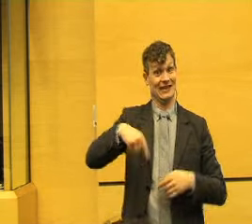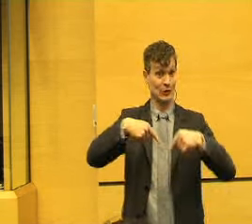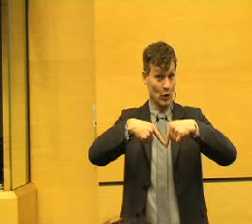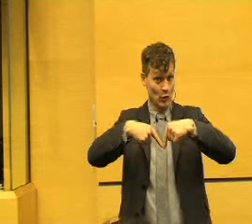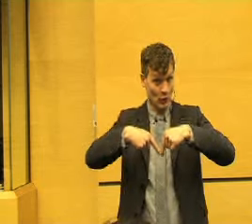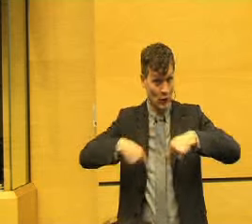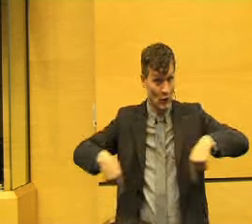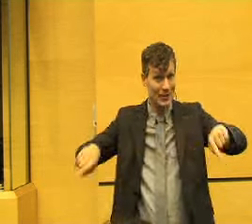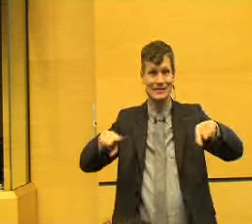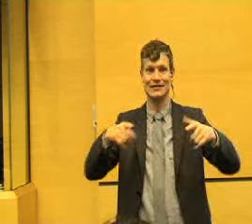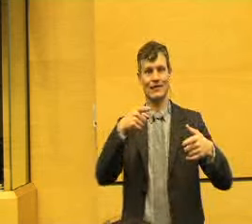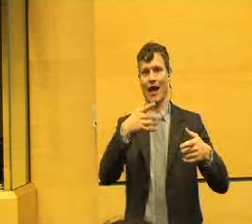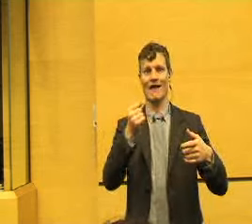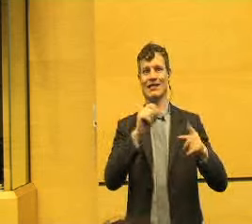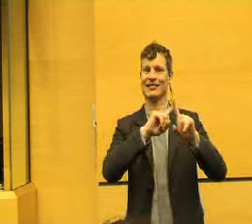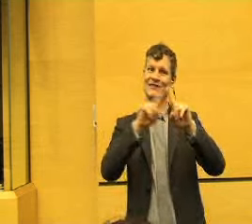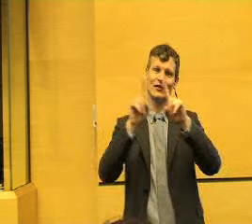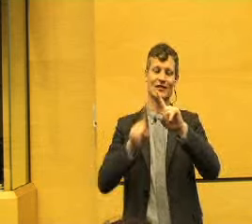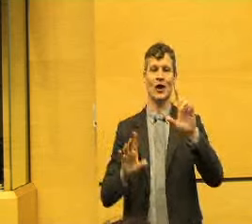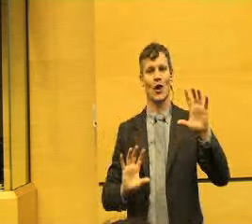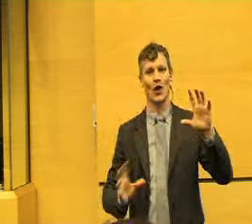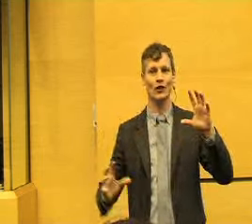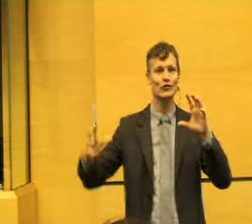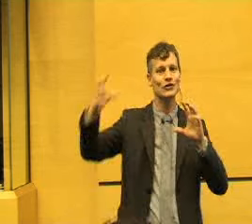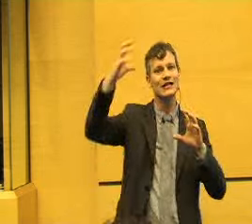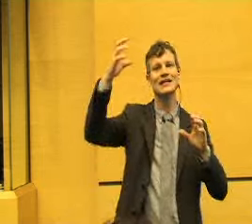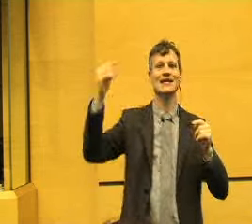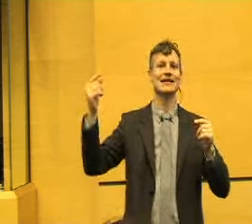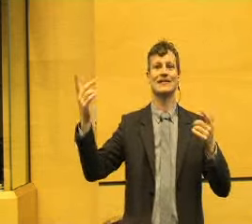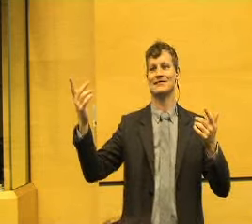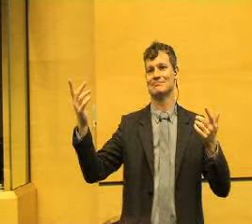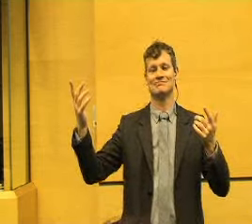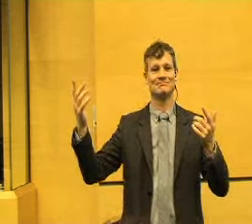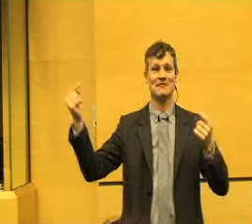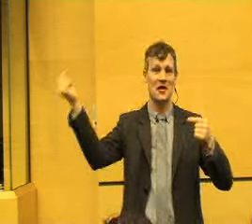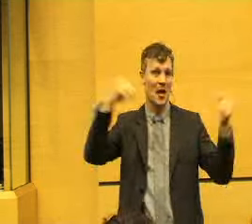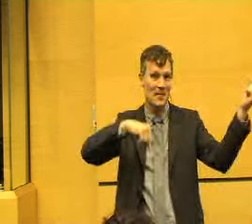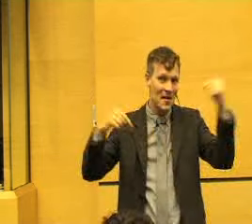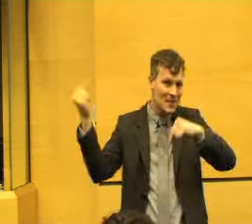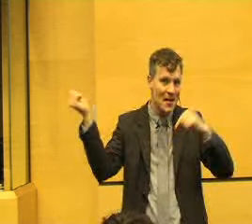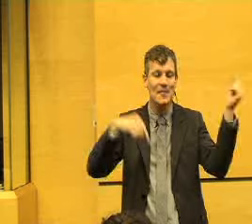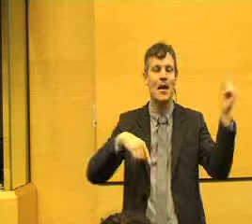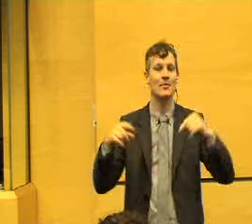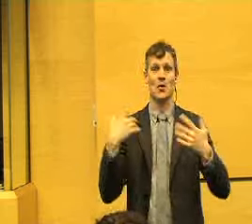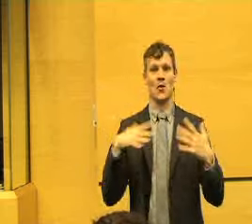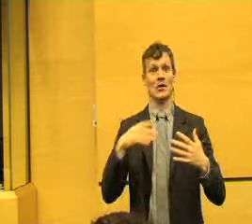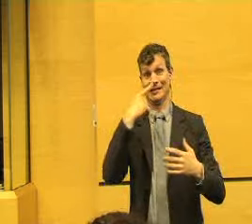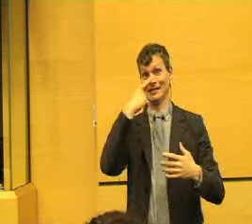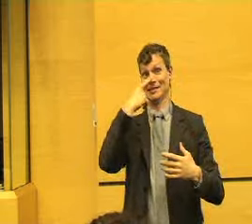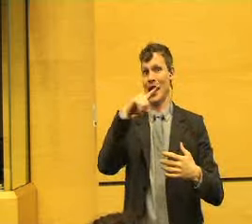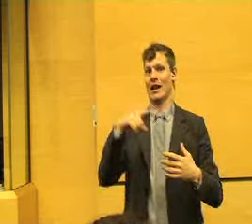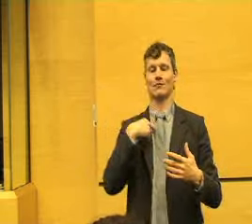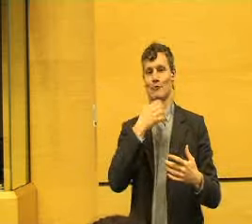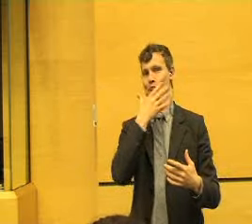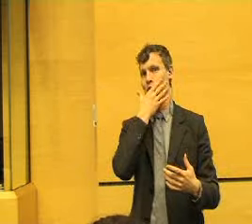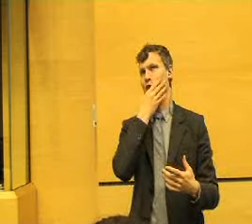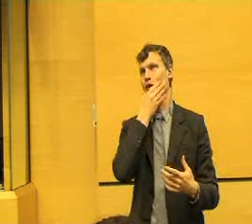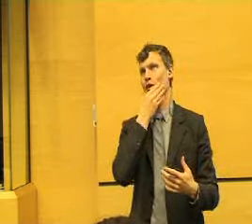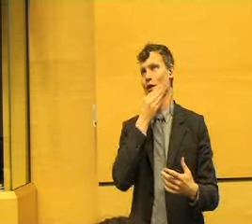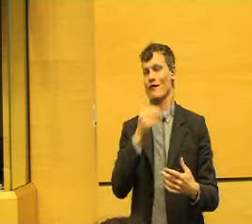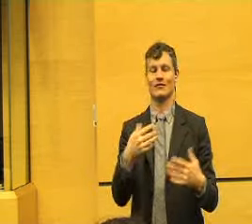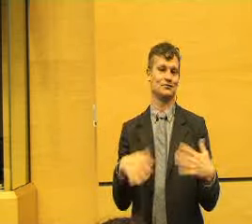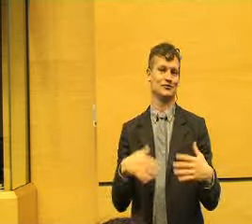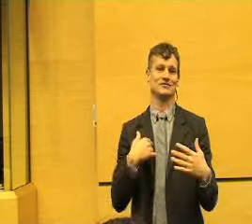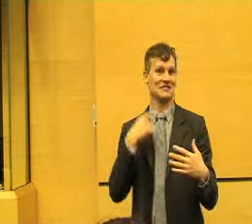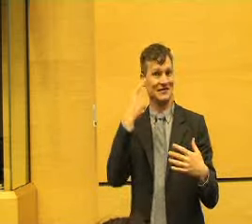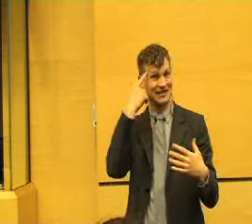course Thailand is a beautiful and very hospitable country, as we have heard yesterday, so I think it's a good